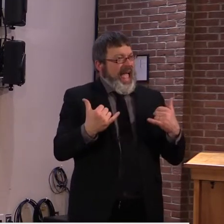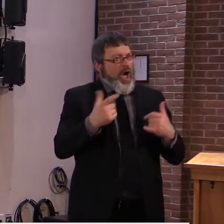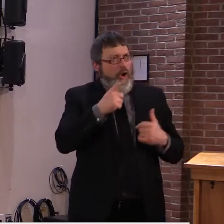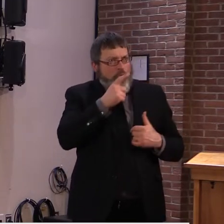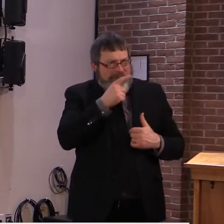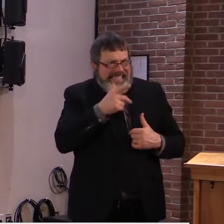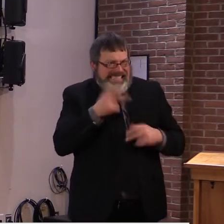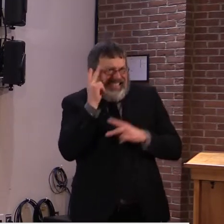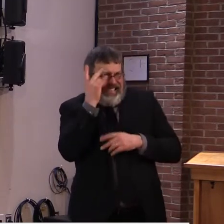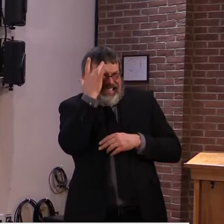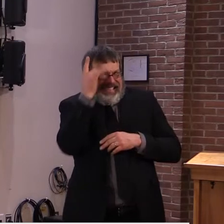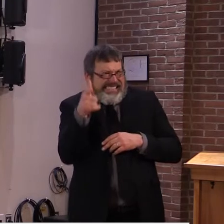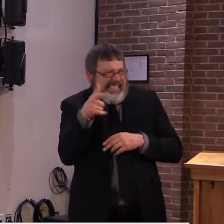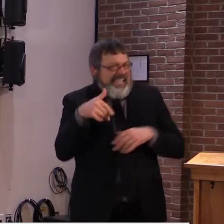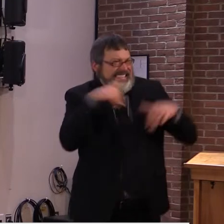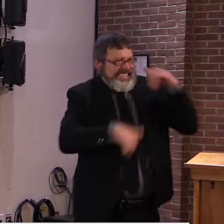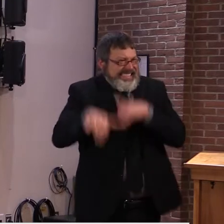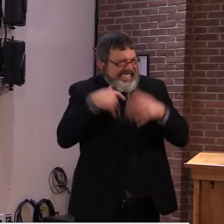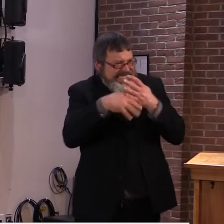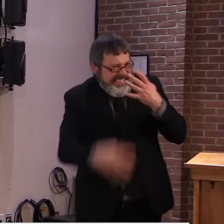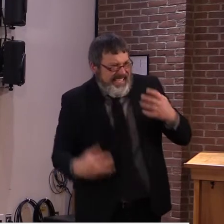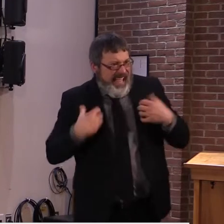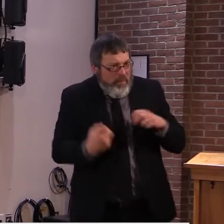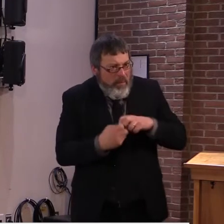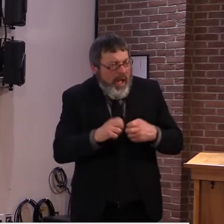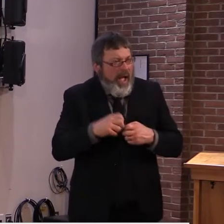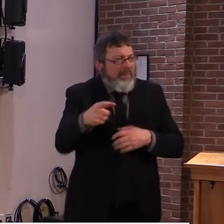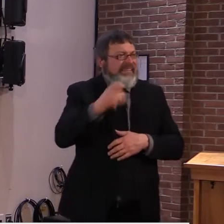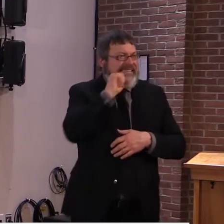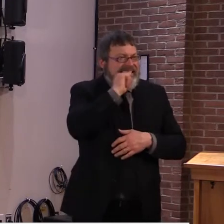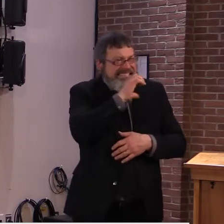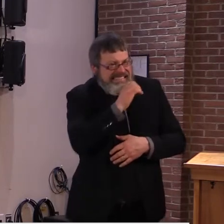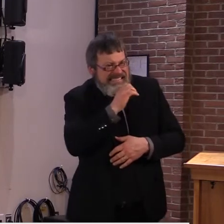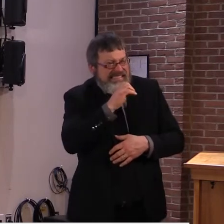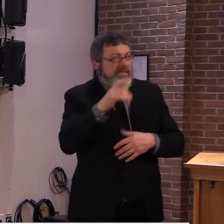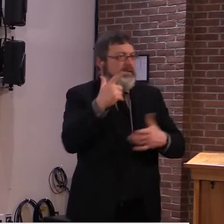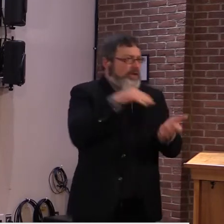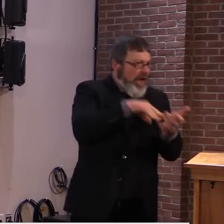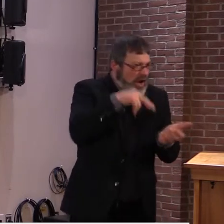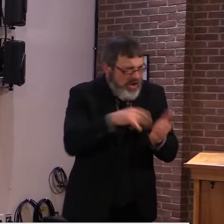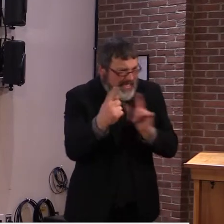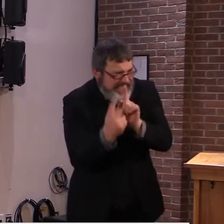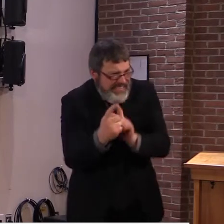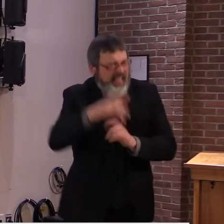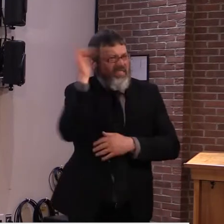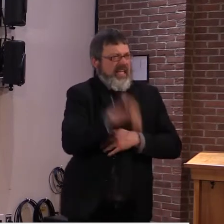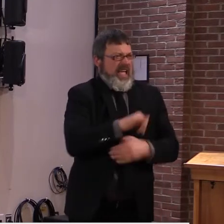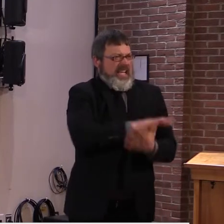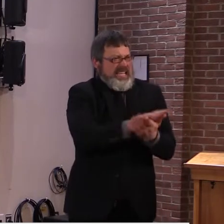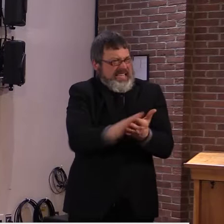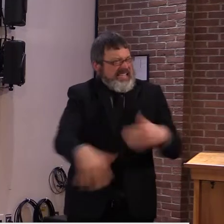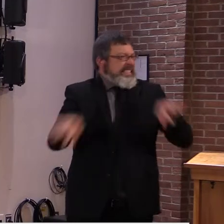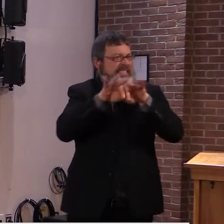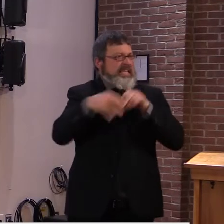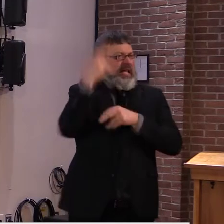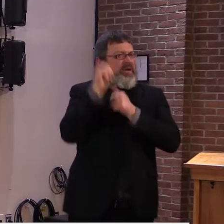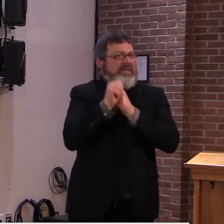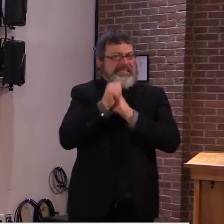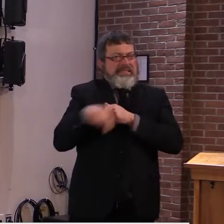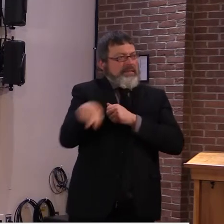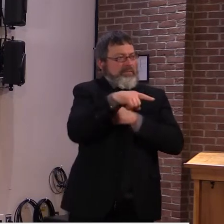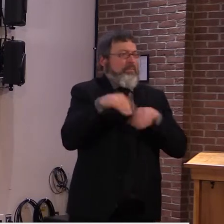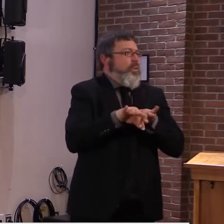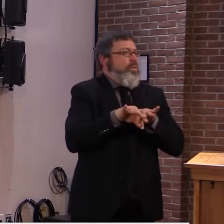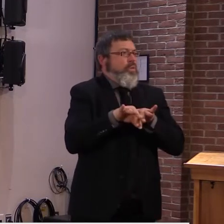For every Vermonter who is vaccinated benefits us all. The amount of virus that's circulating is